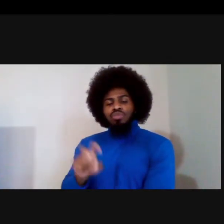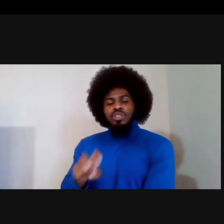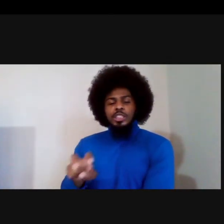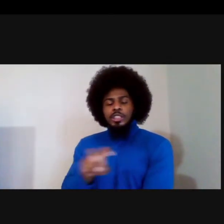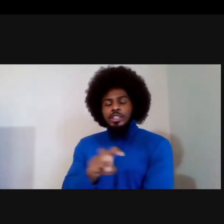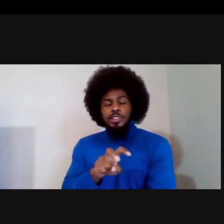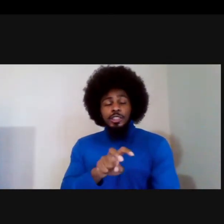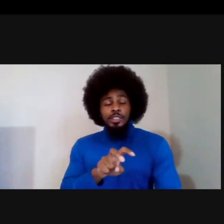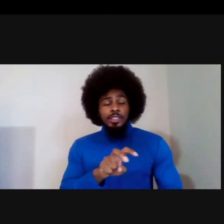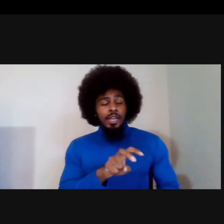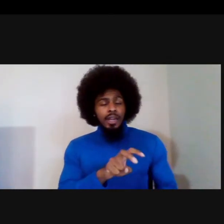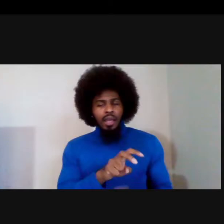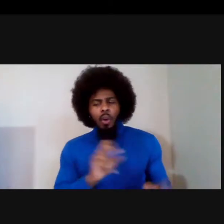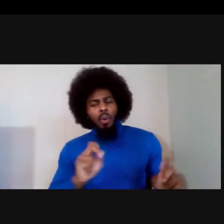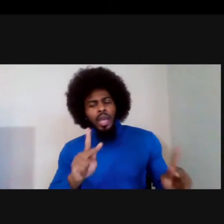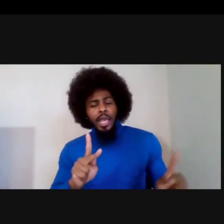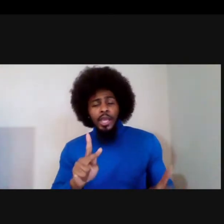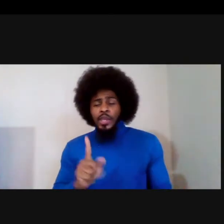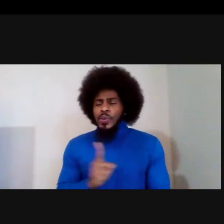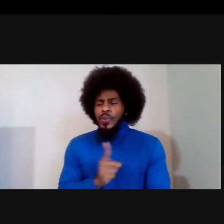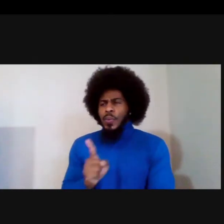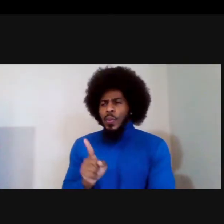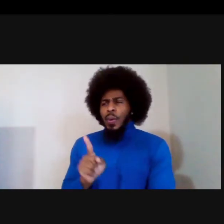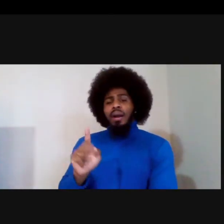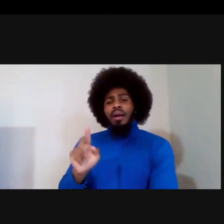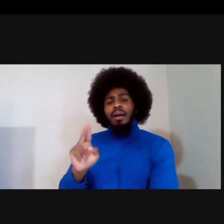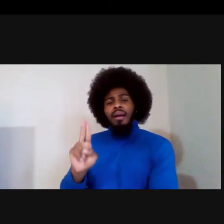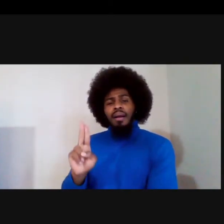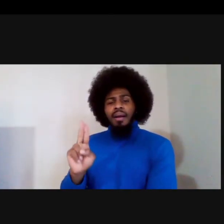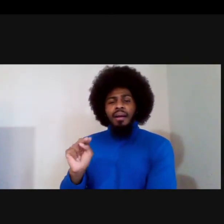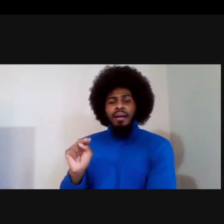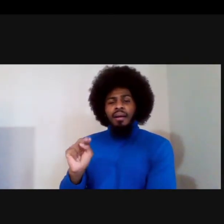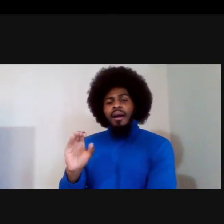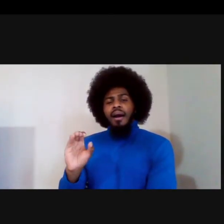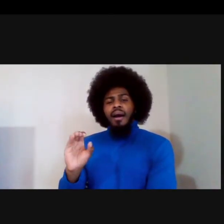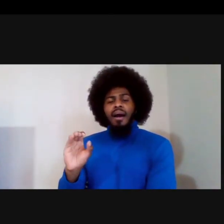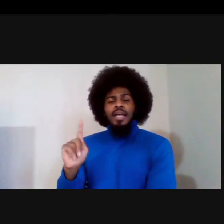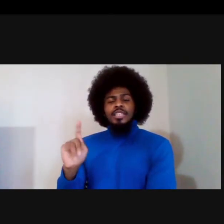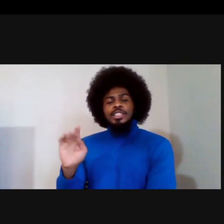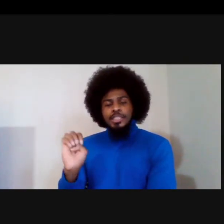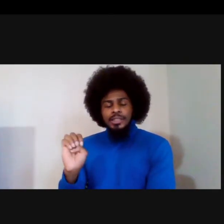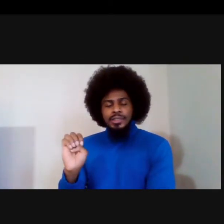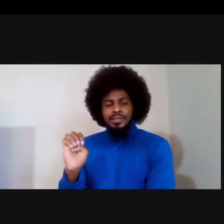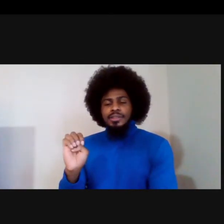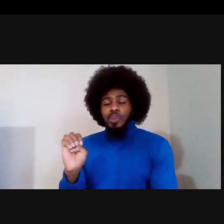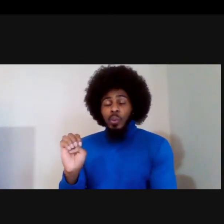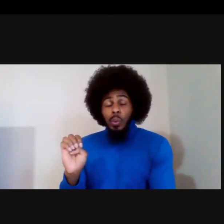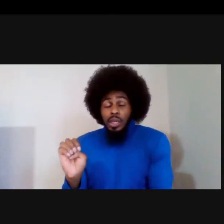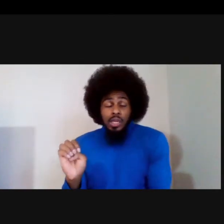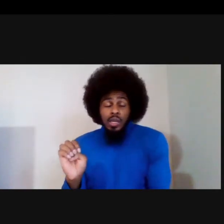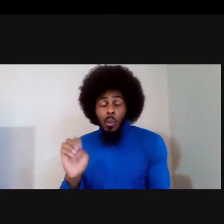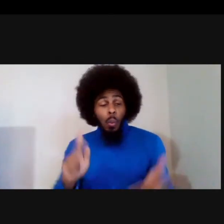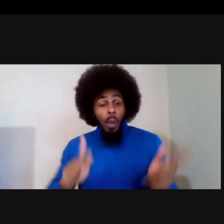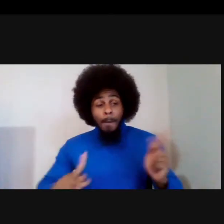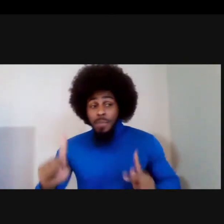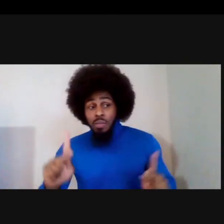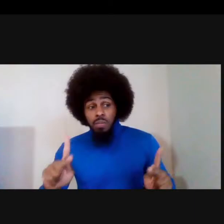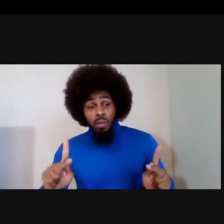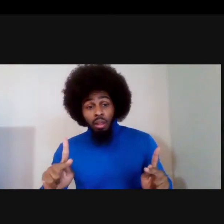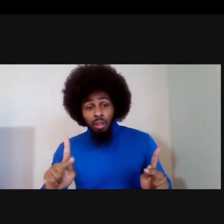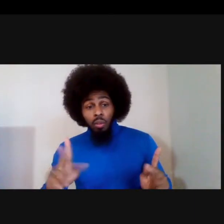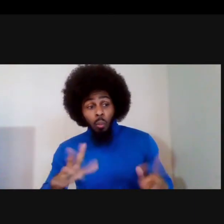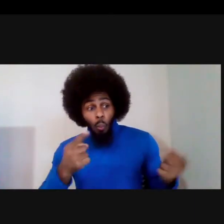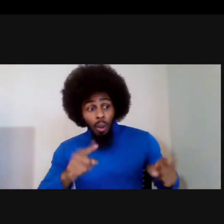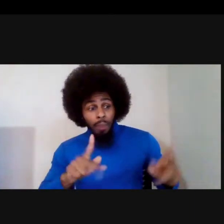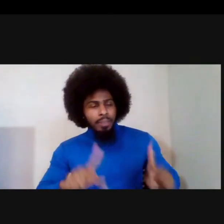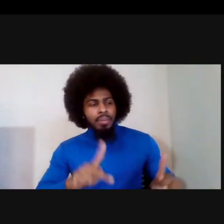gonna make sense of this for everybody. And she corrects folks when people are, you know, call me auntie. She's like,